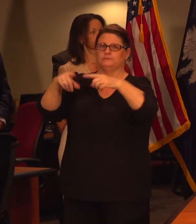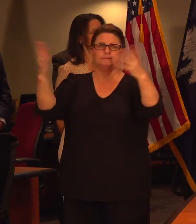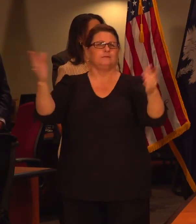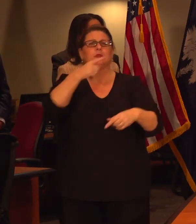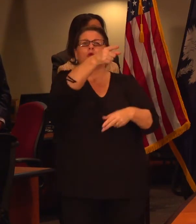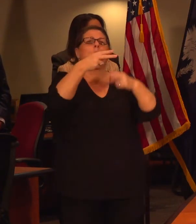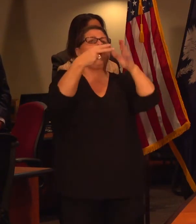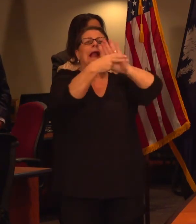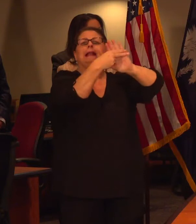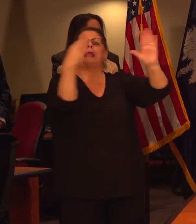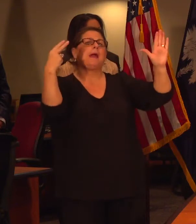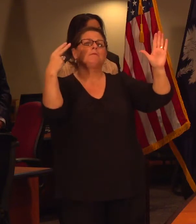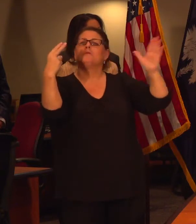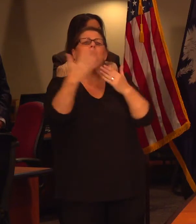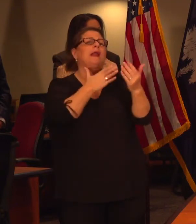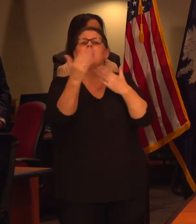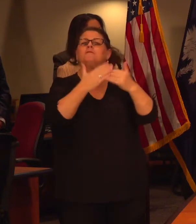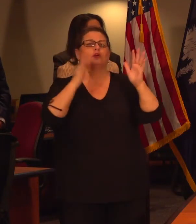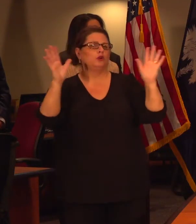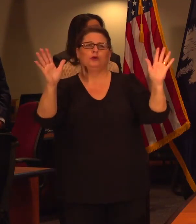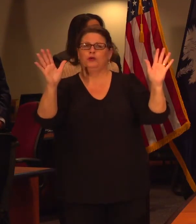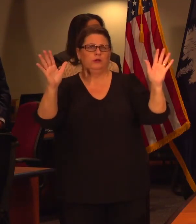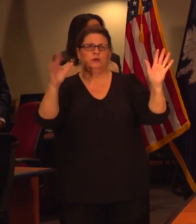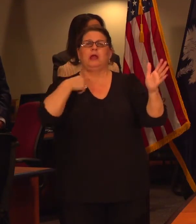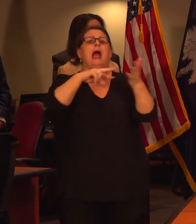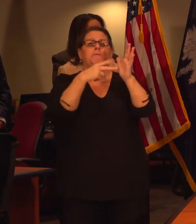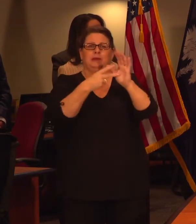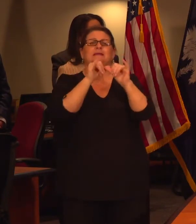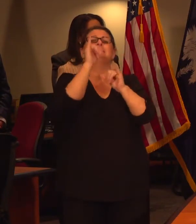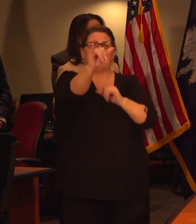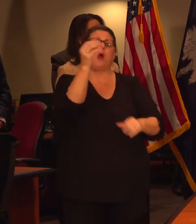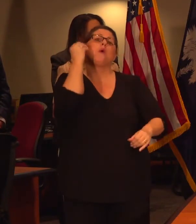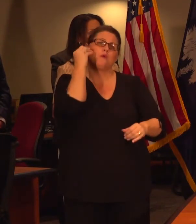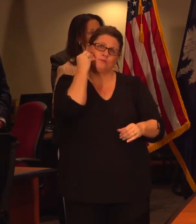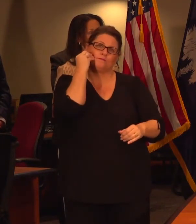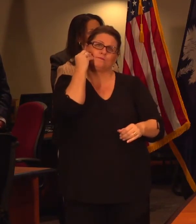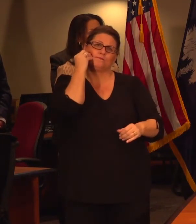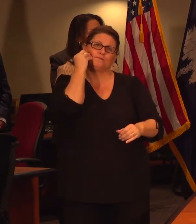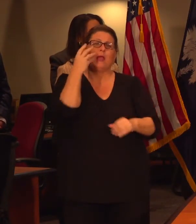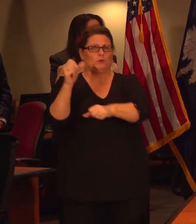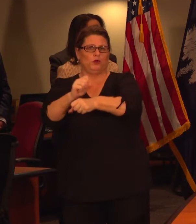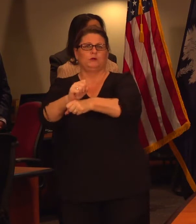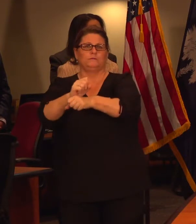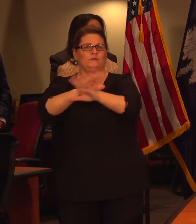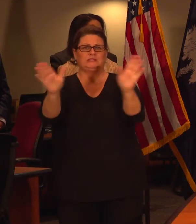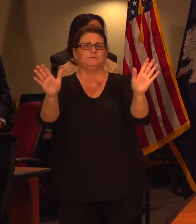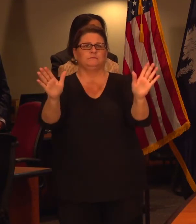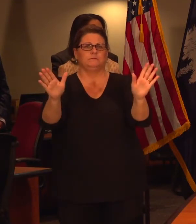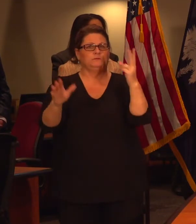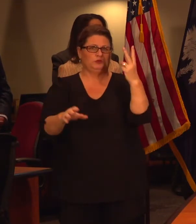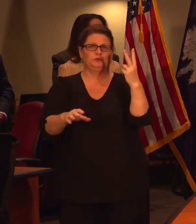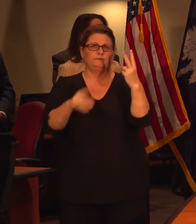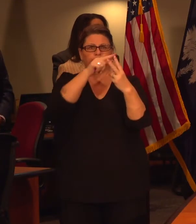it what you like, but it says stay at home. Work and home and work. Those are